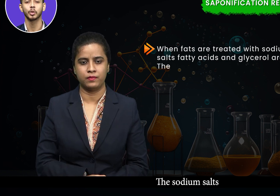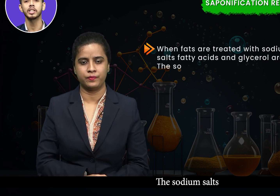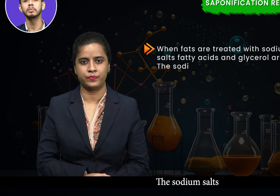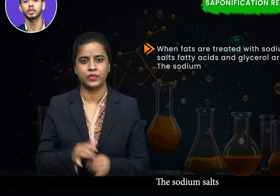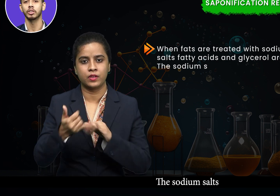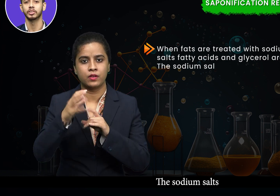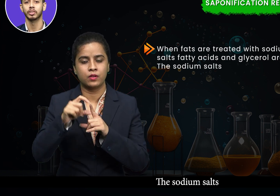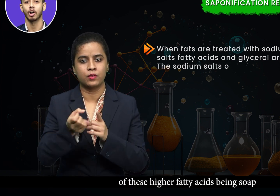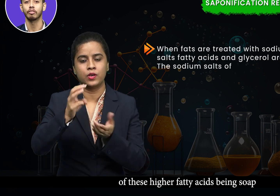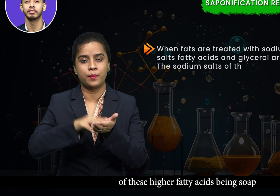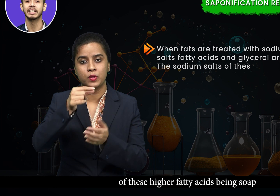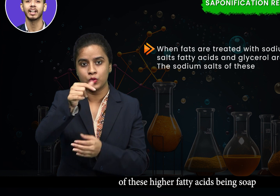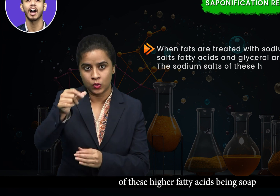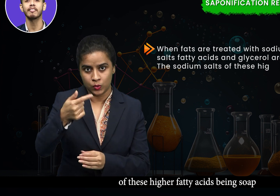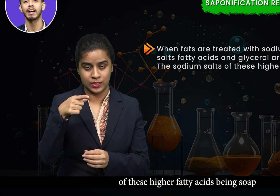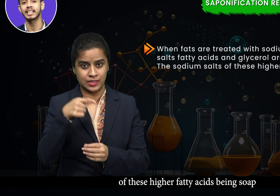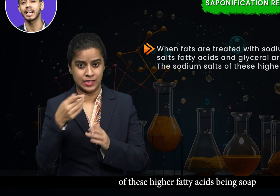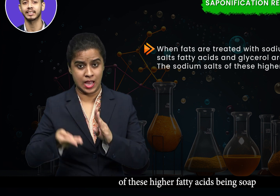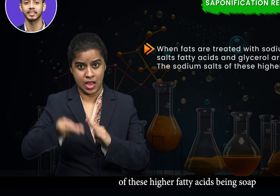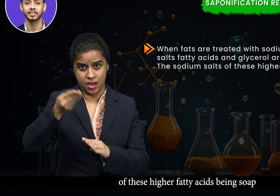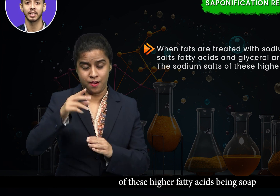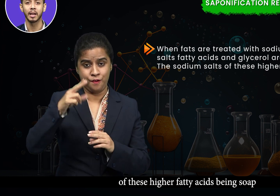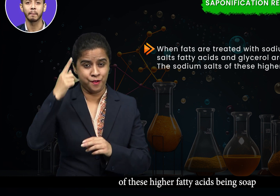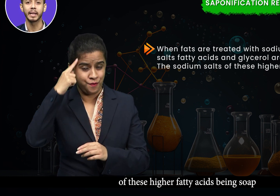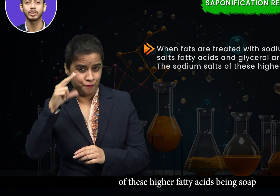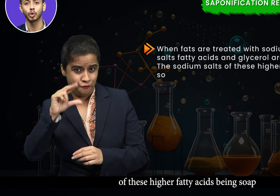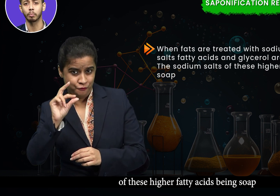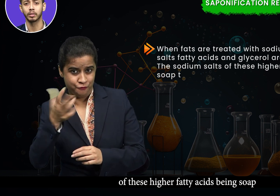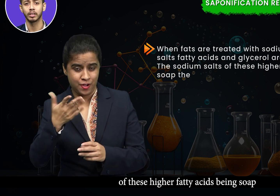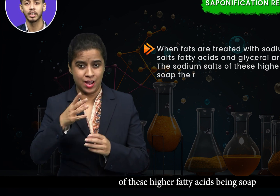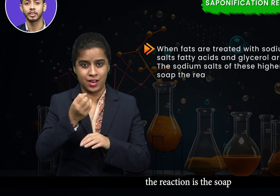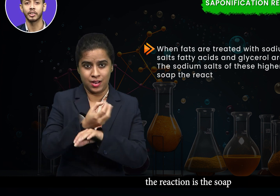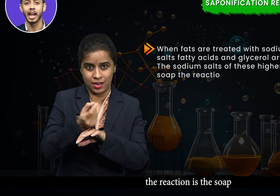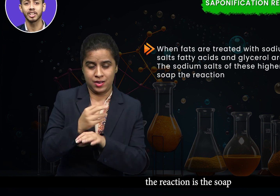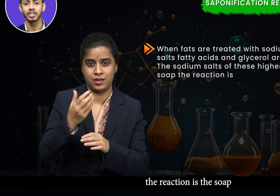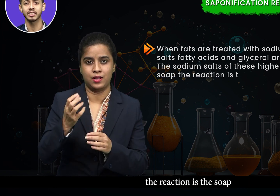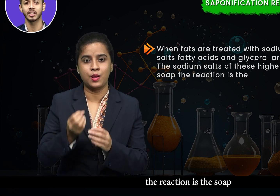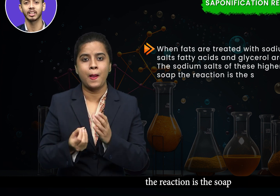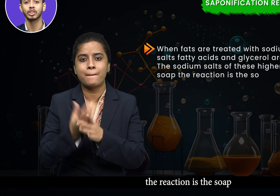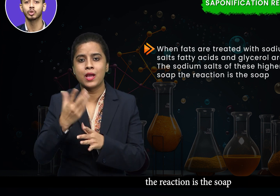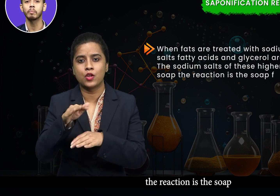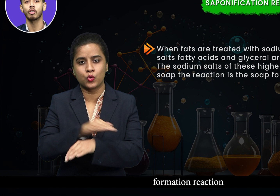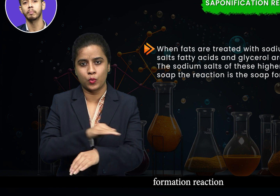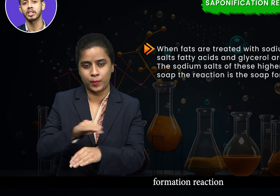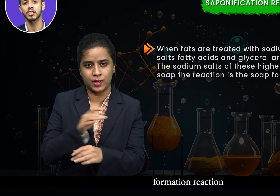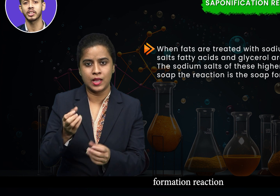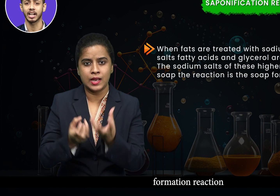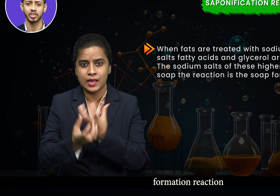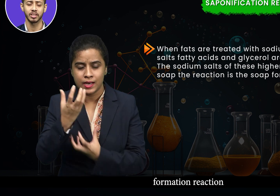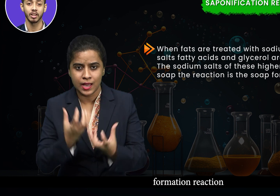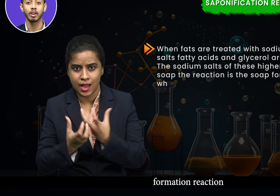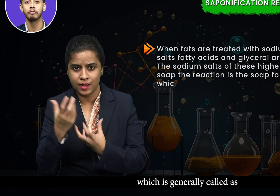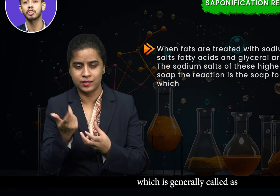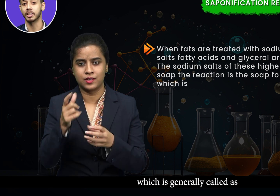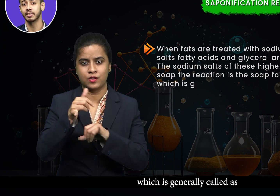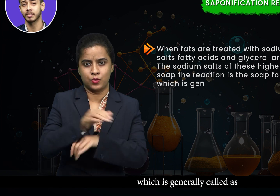The sodium salts of these higher fatty acids being soap, the reaction is the soap formation